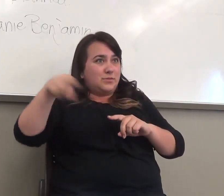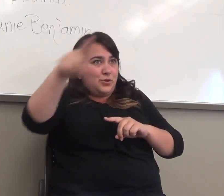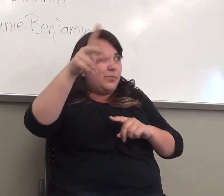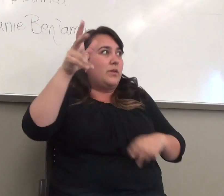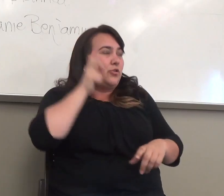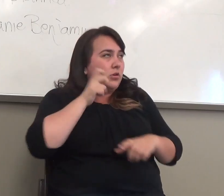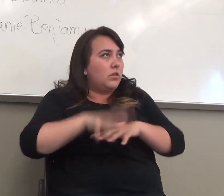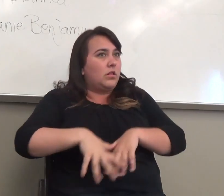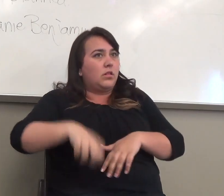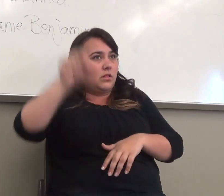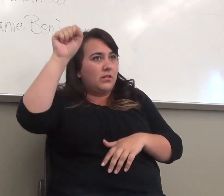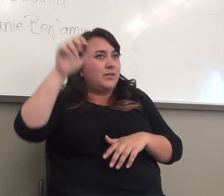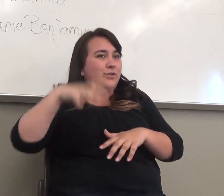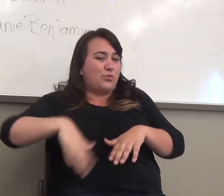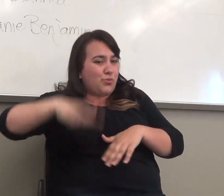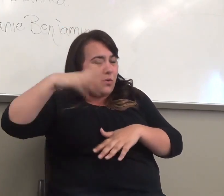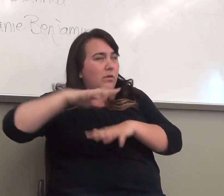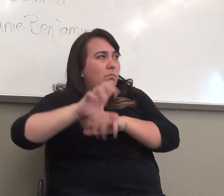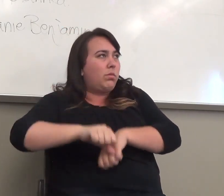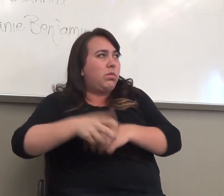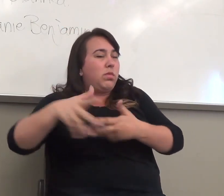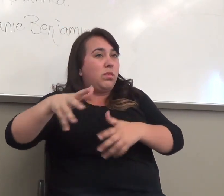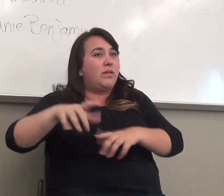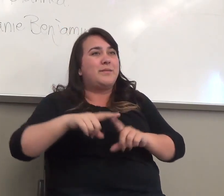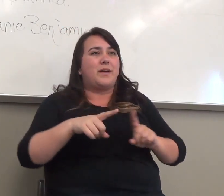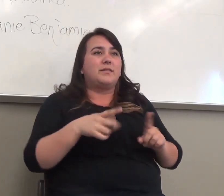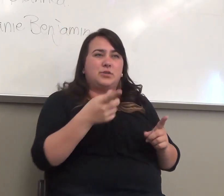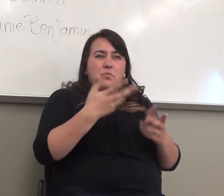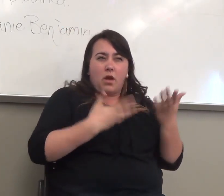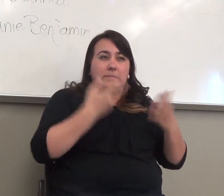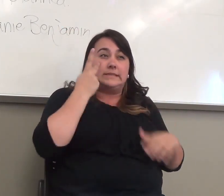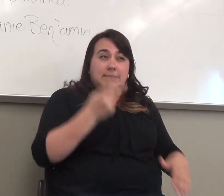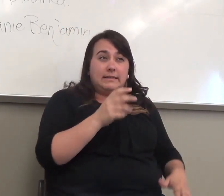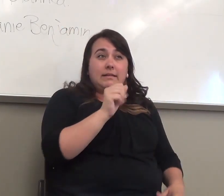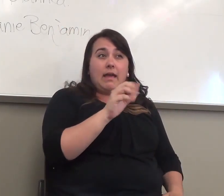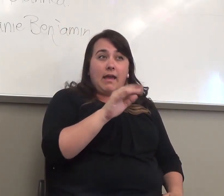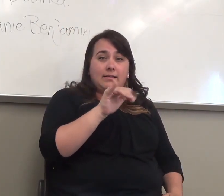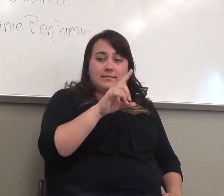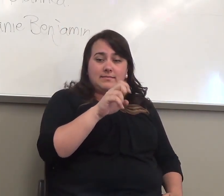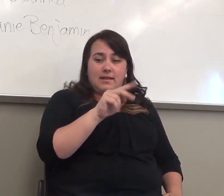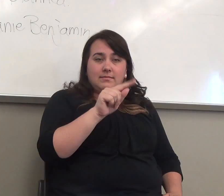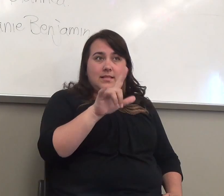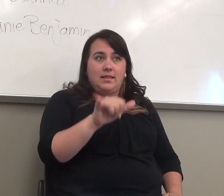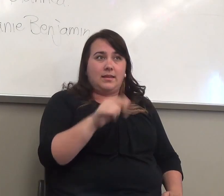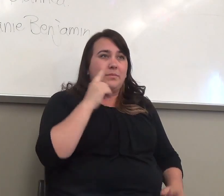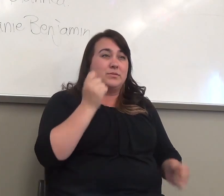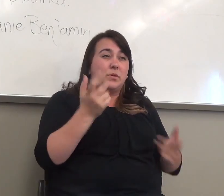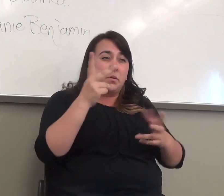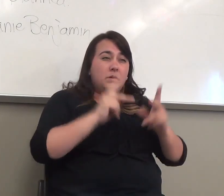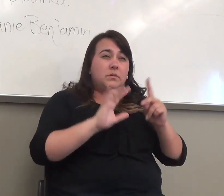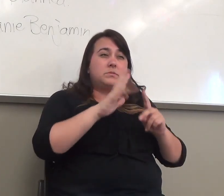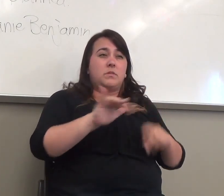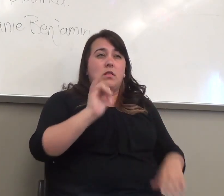heard this wrong, but she's probably seen it because so many other people are spelling it this way because that's how they've heard